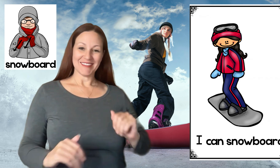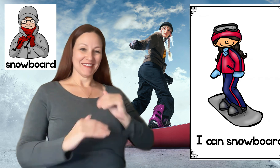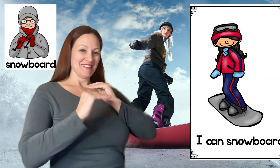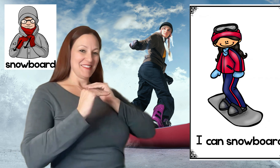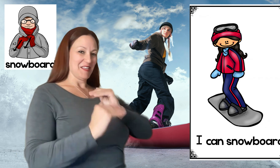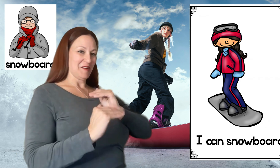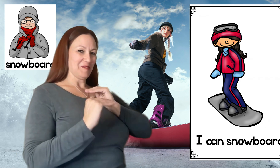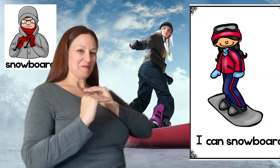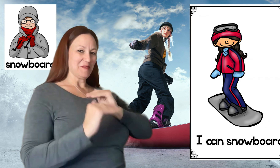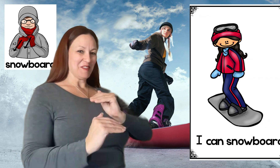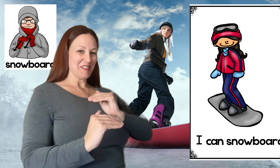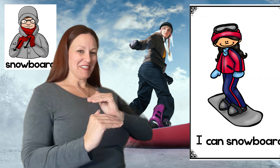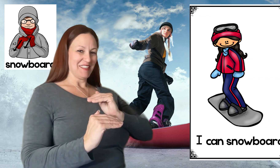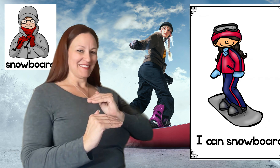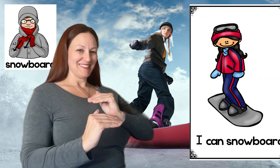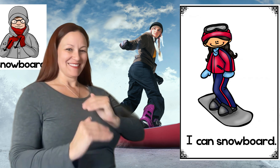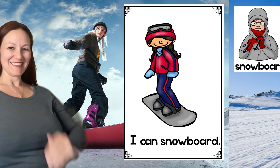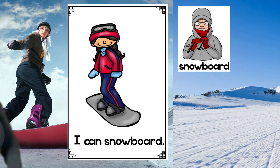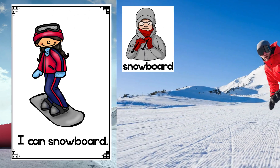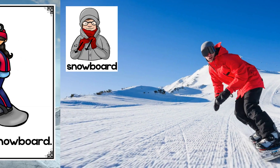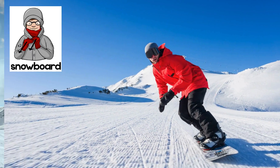I can snowboard.